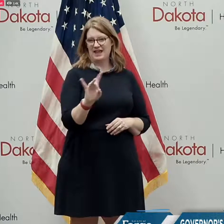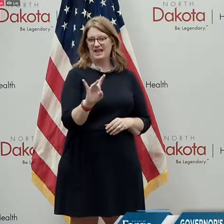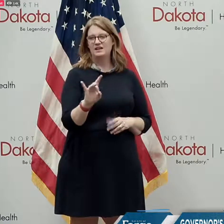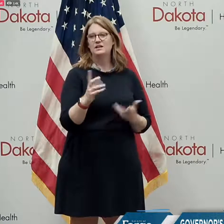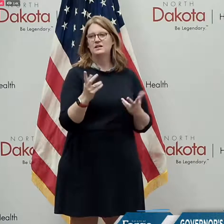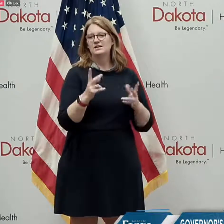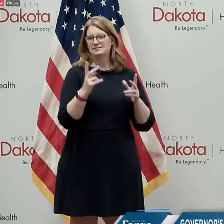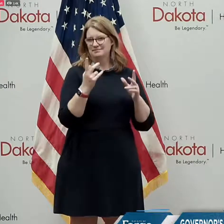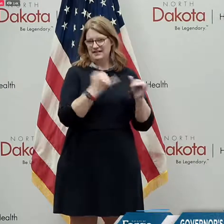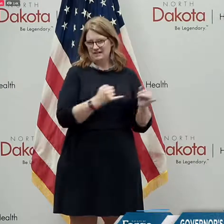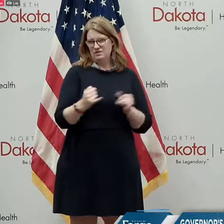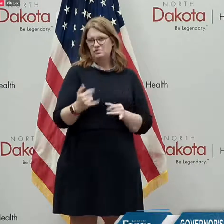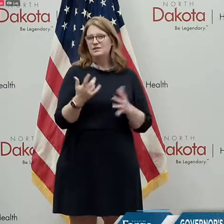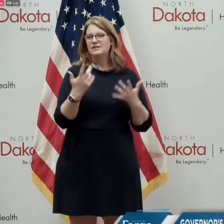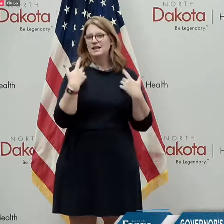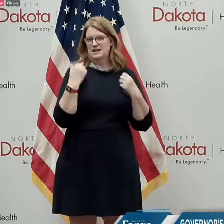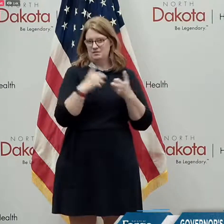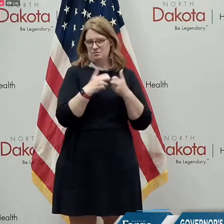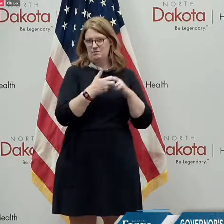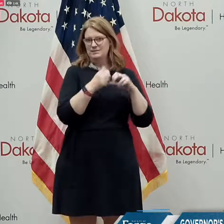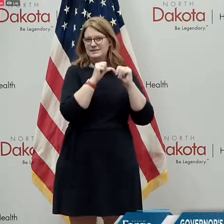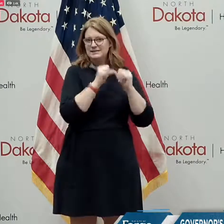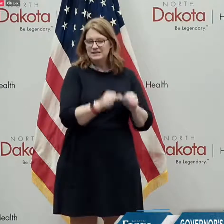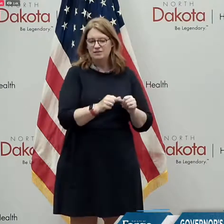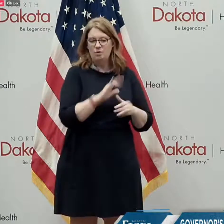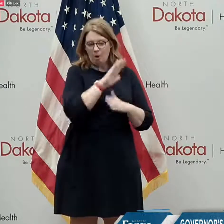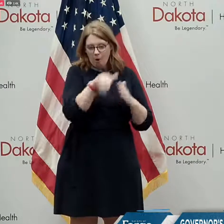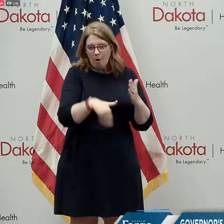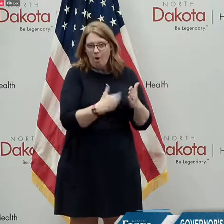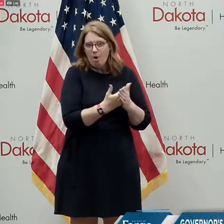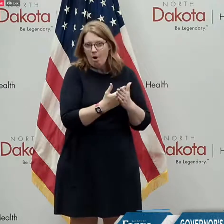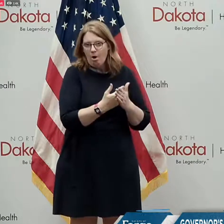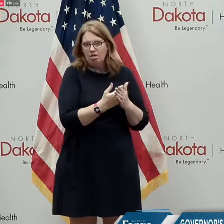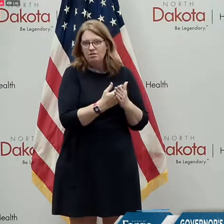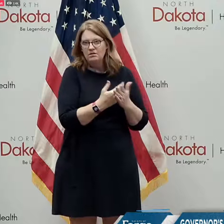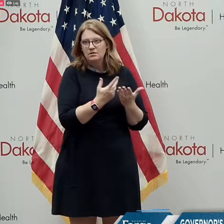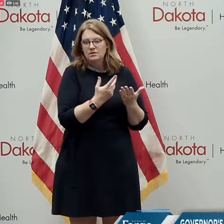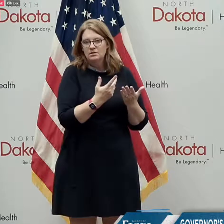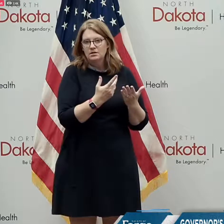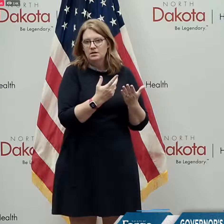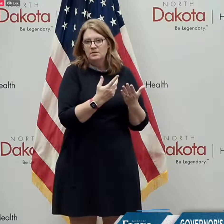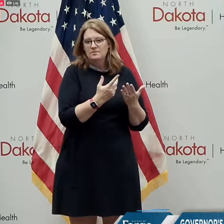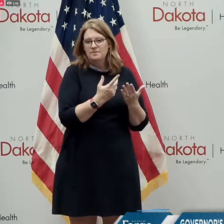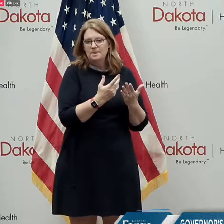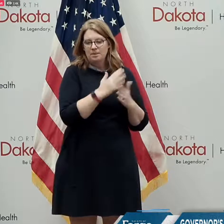individuals with underlying health conditions. All of them were, except for one,